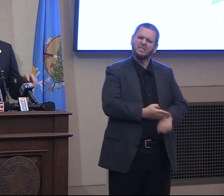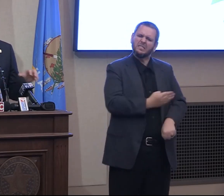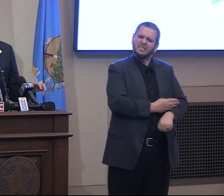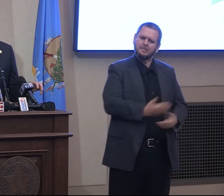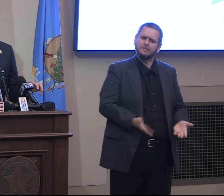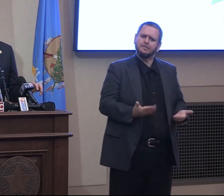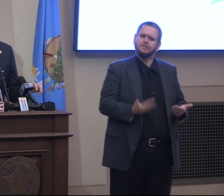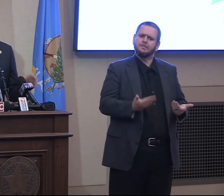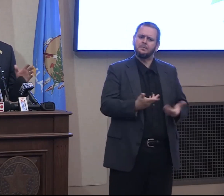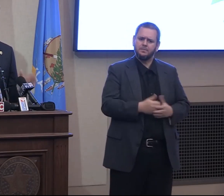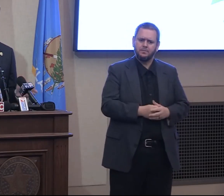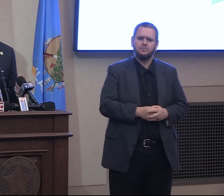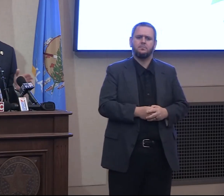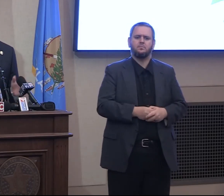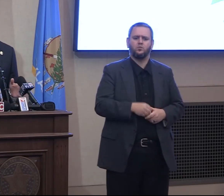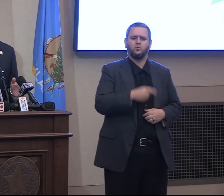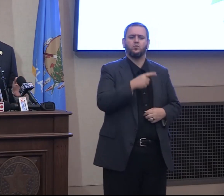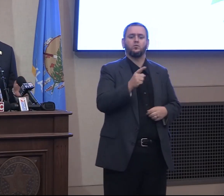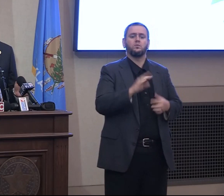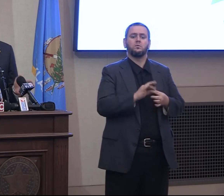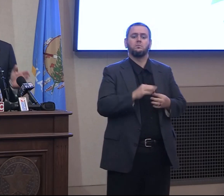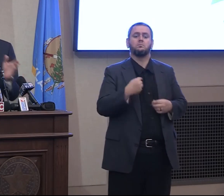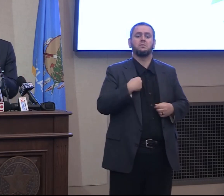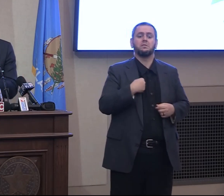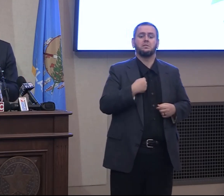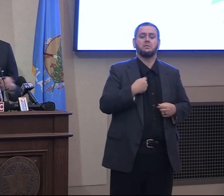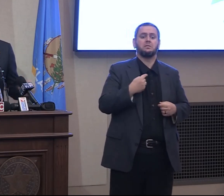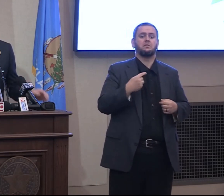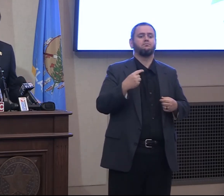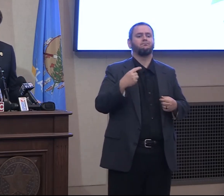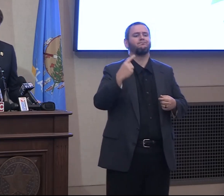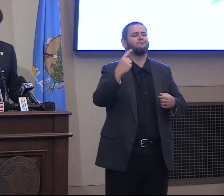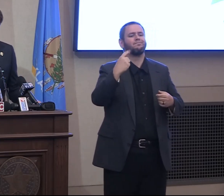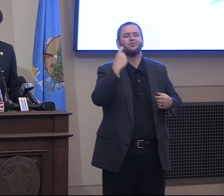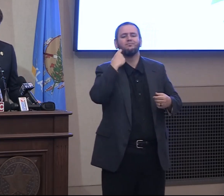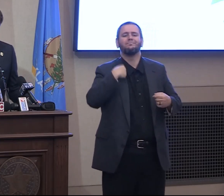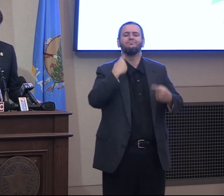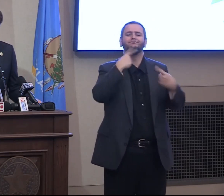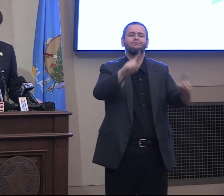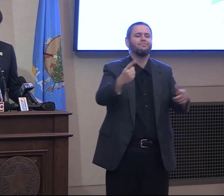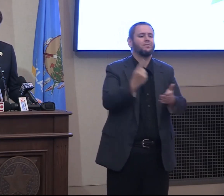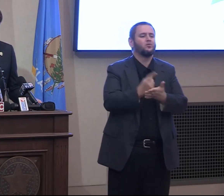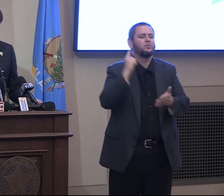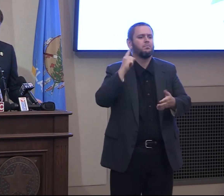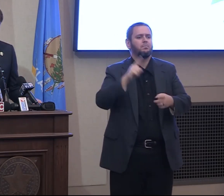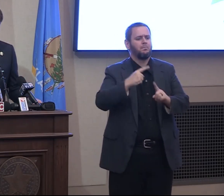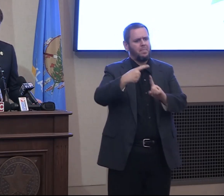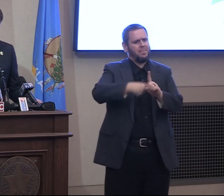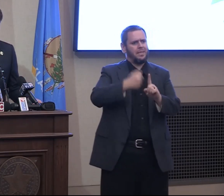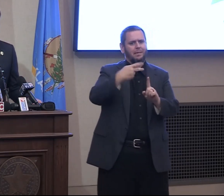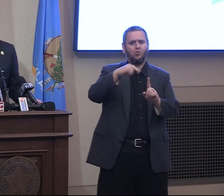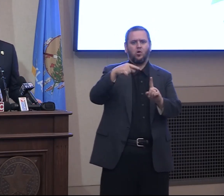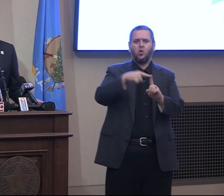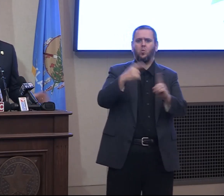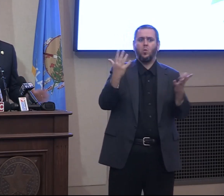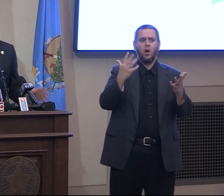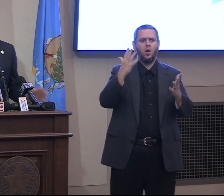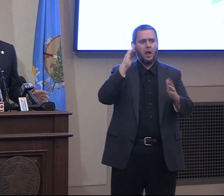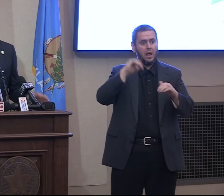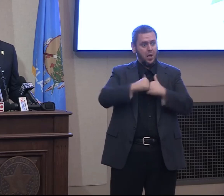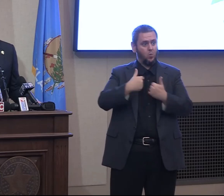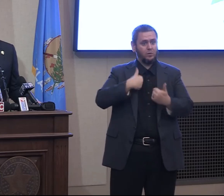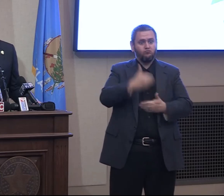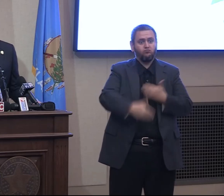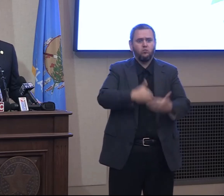month of April will greatly determine how fast we get back to work in the future. The